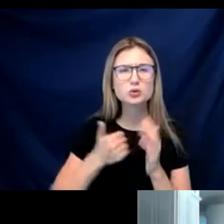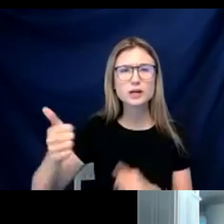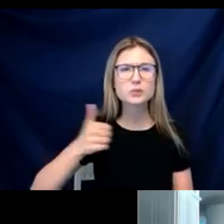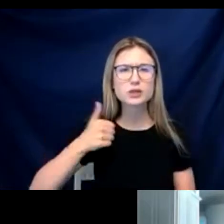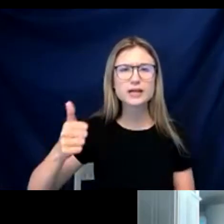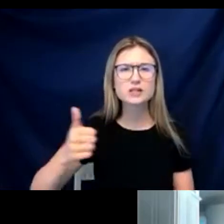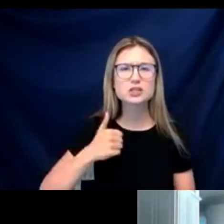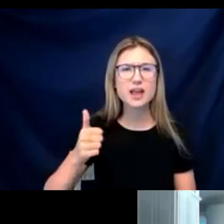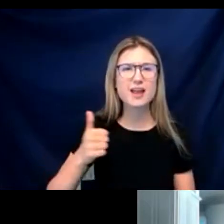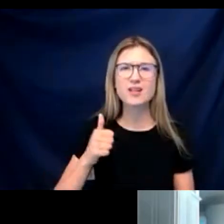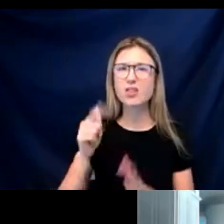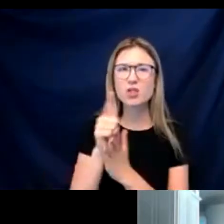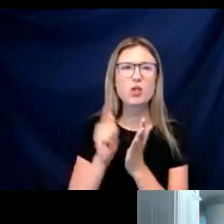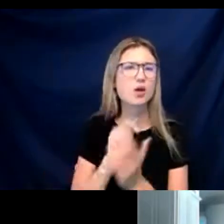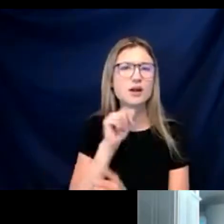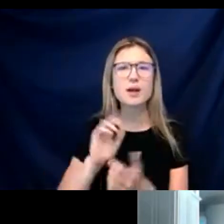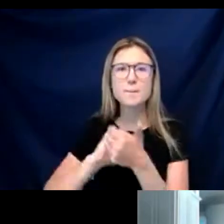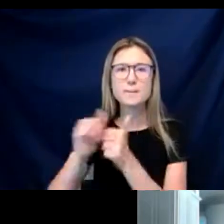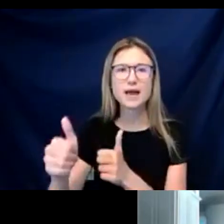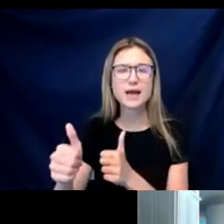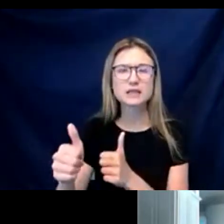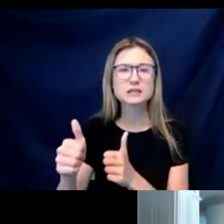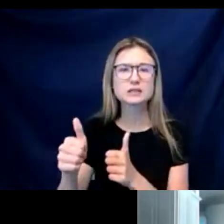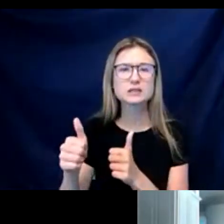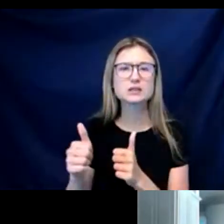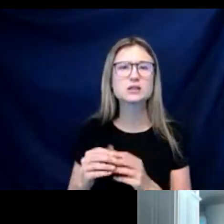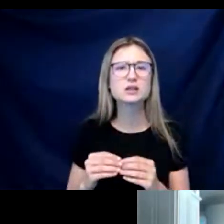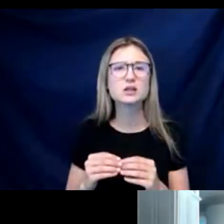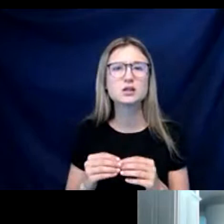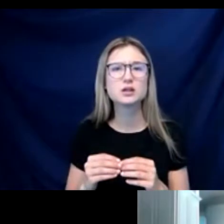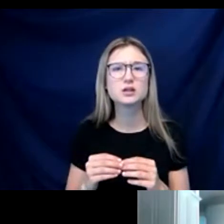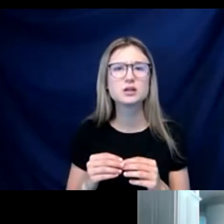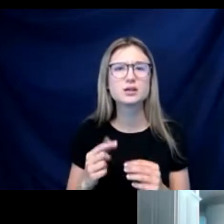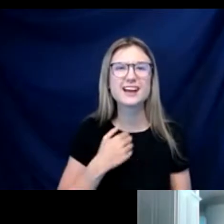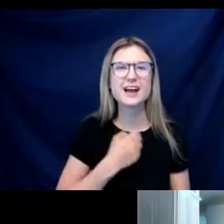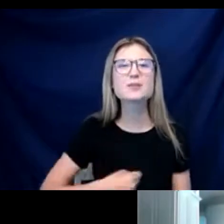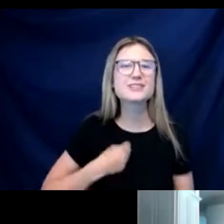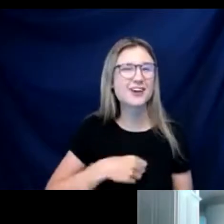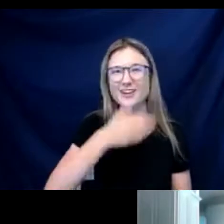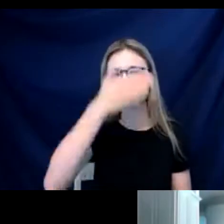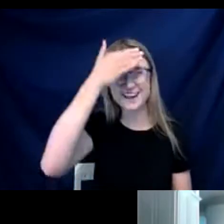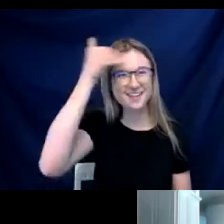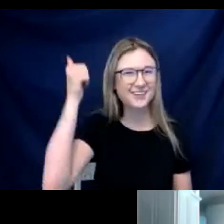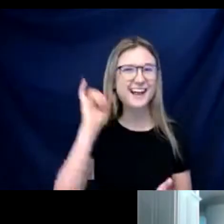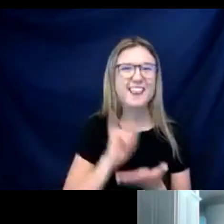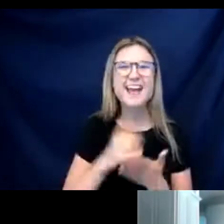legislation didn't pass, but there's a resolution study. I'm sorry, I did forget that. Thank you, Bambi.